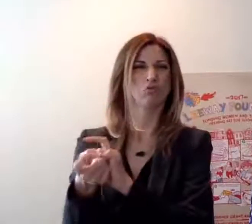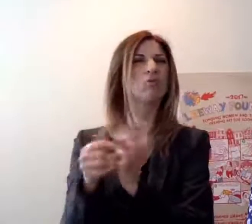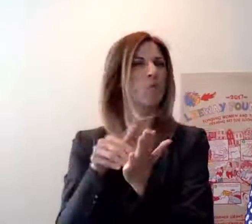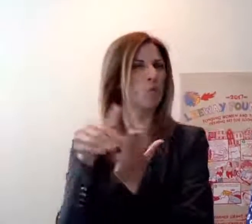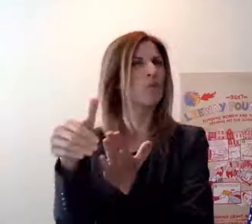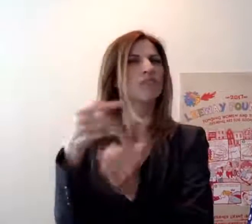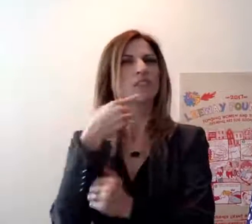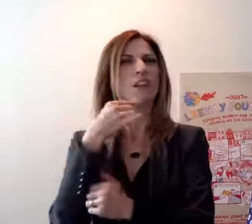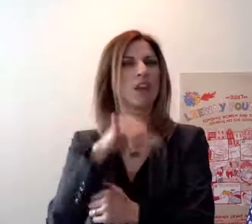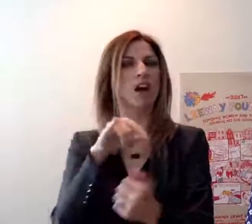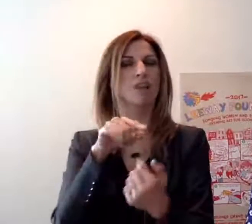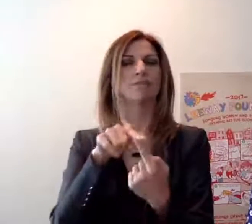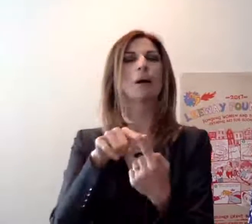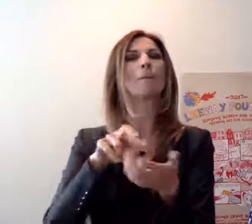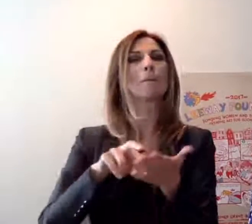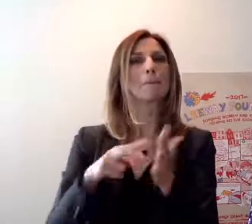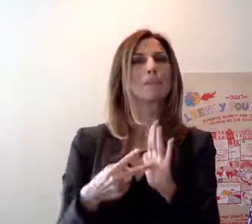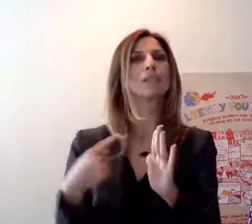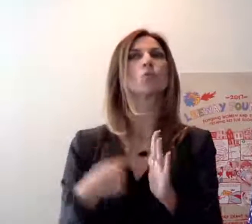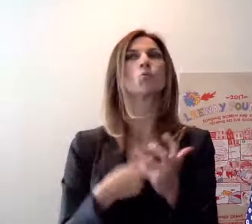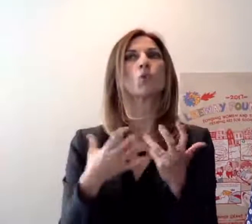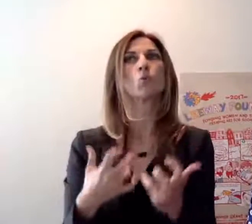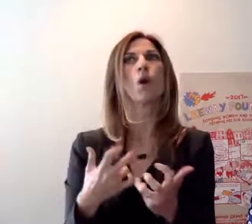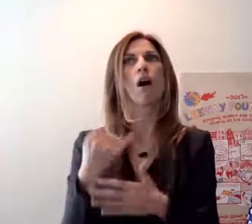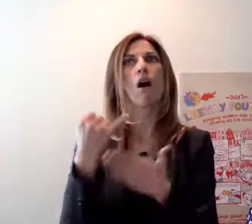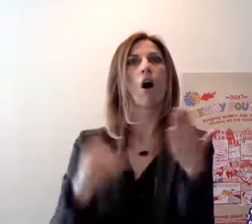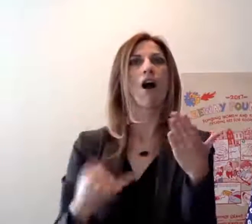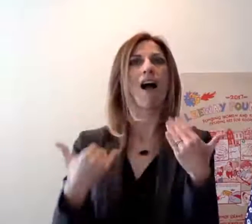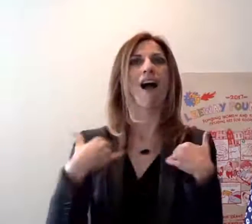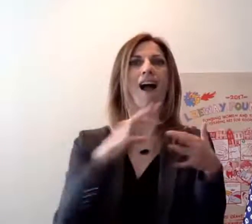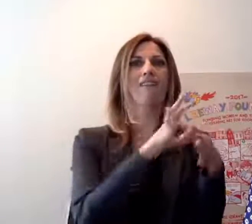are looking for art with a vision.